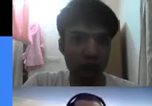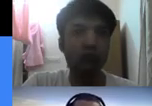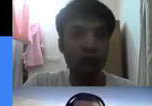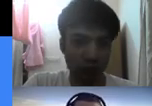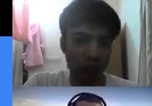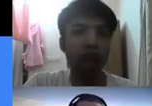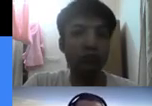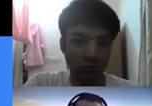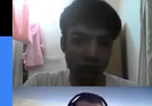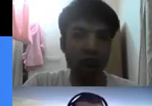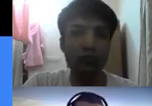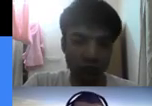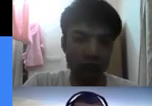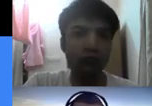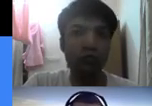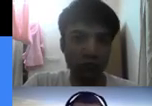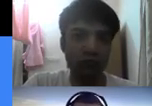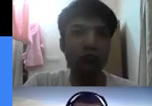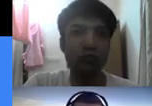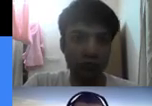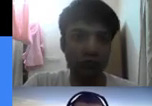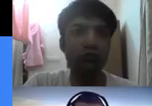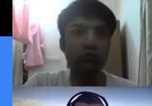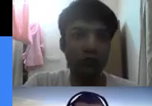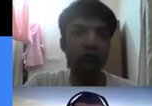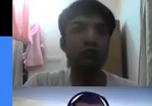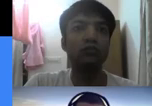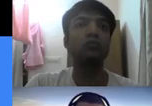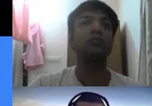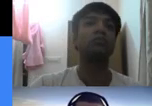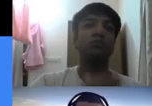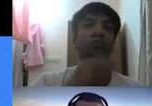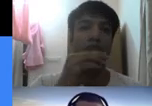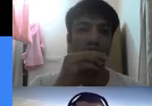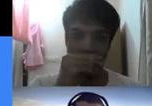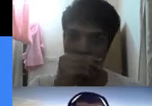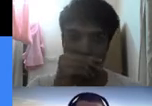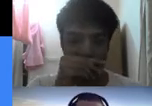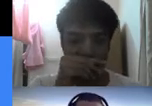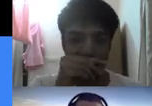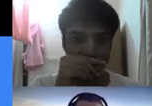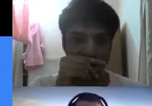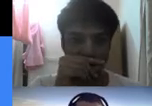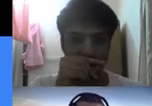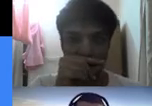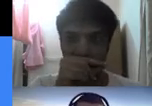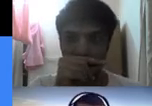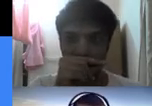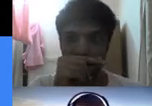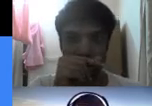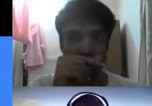sign or look at some video and annotate it or write it down, then that might just